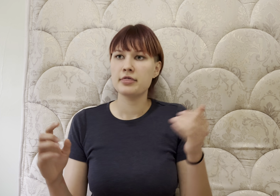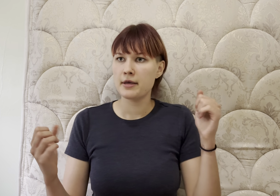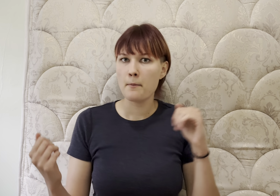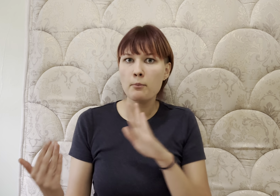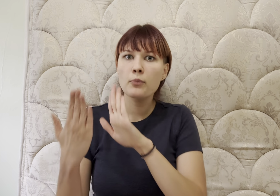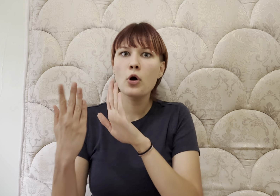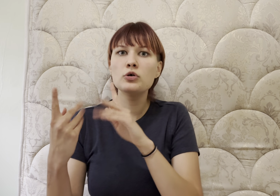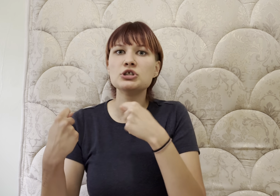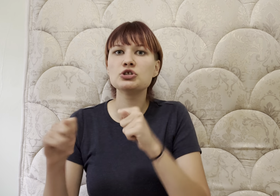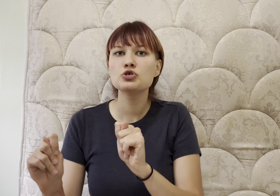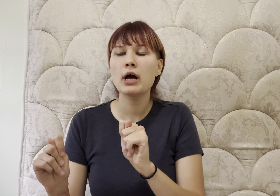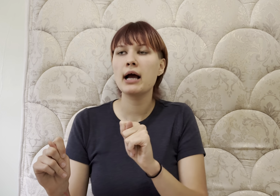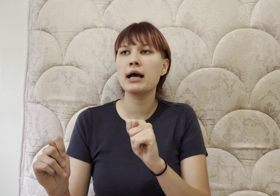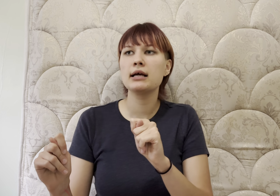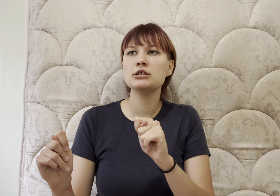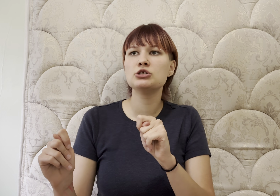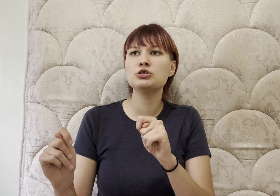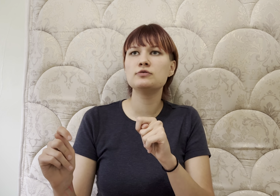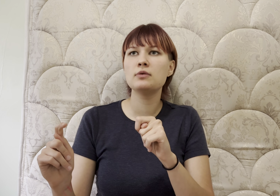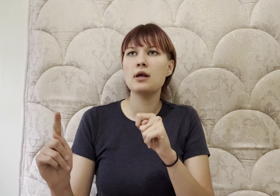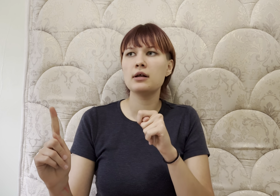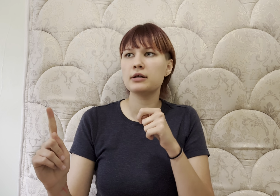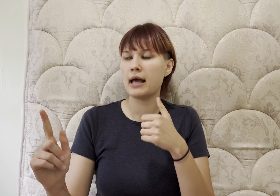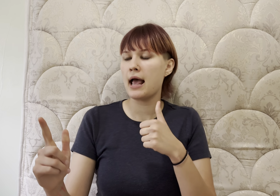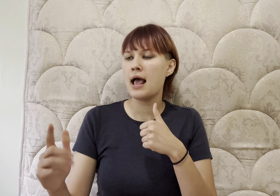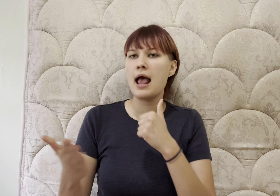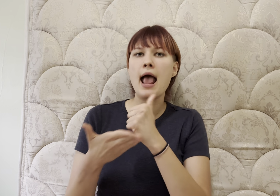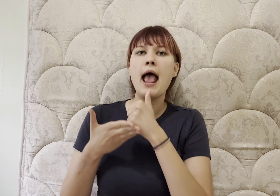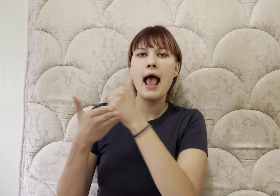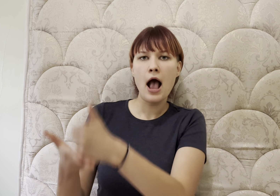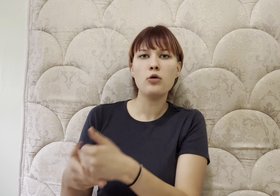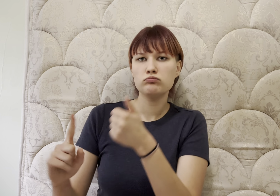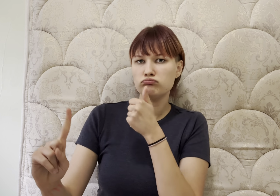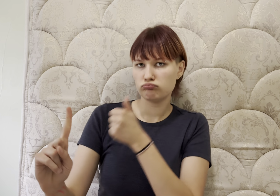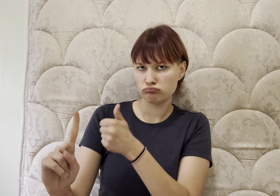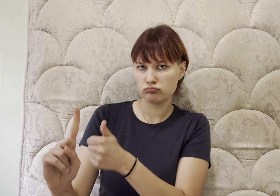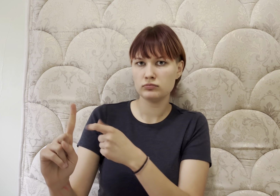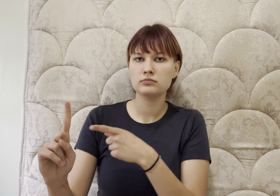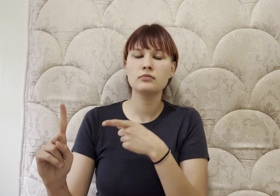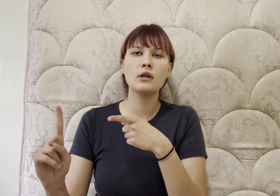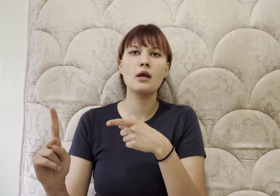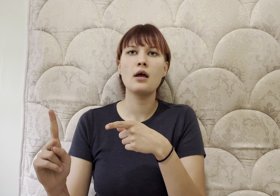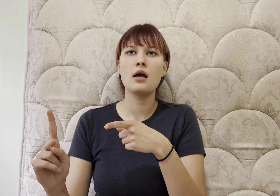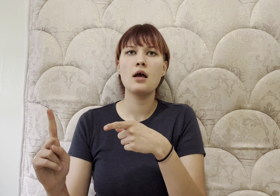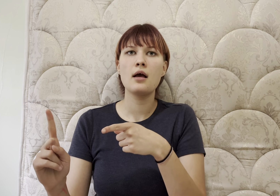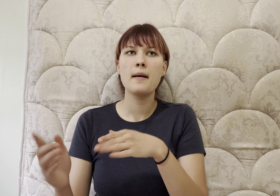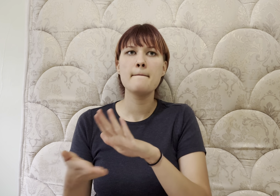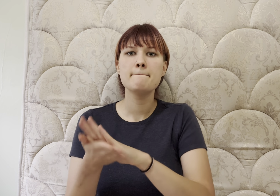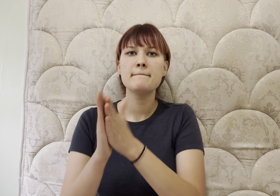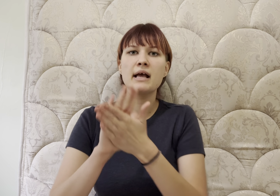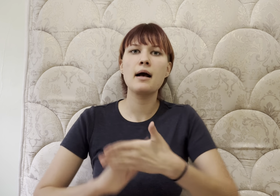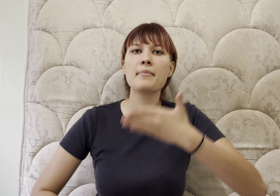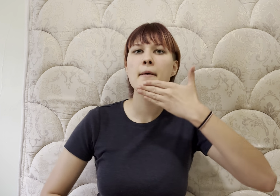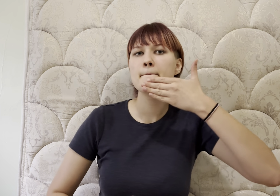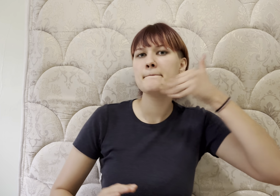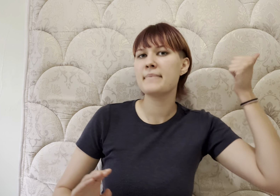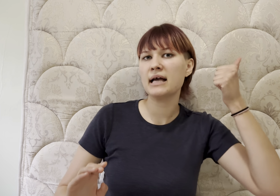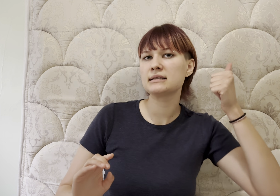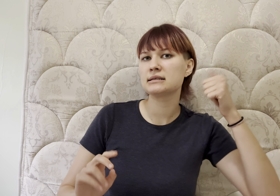Humanist therapy is not directed so much by the therapist. The therapist lets the person decide what the path is going to be through